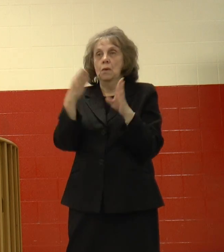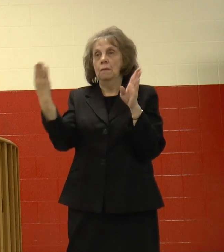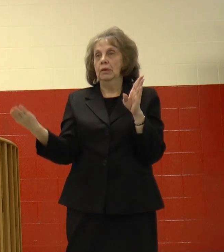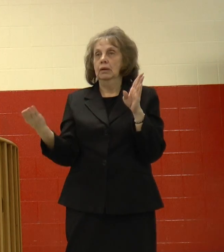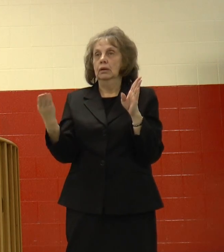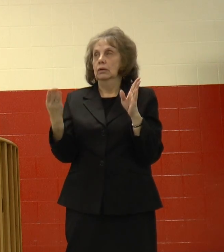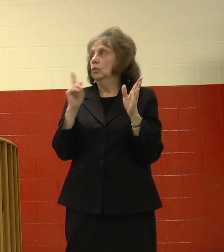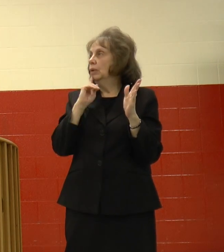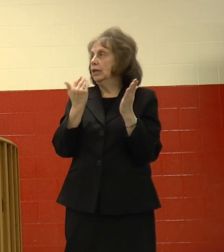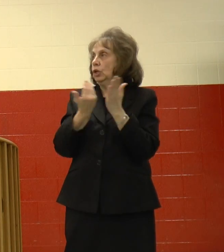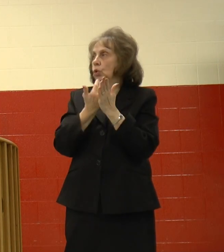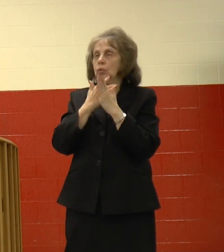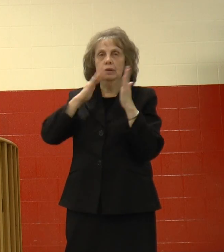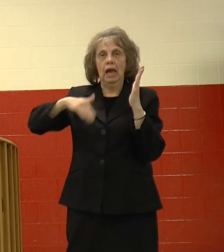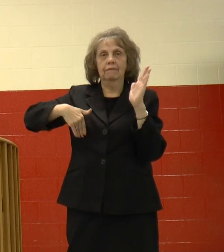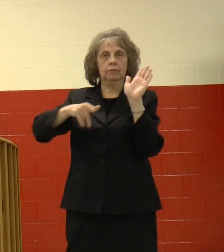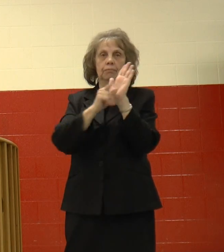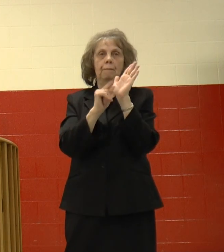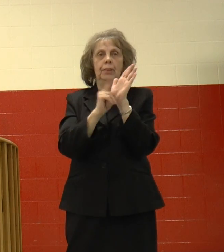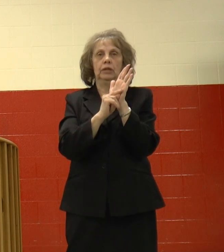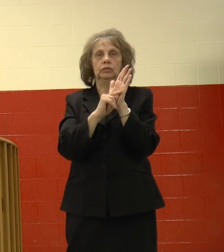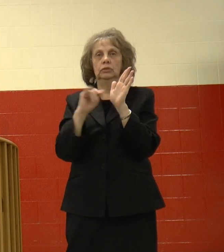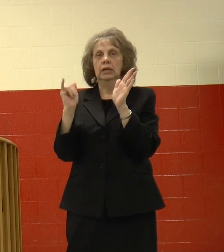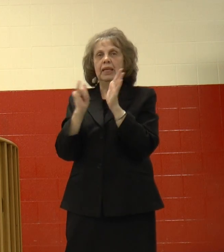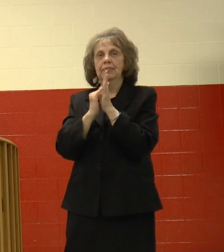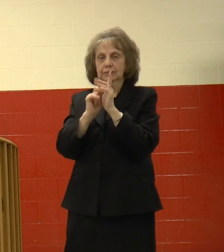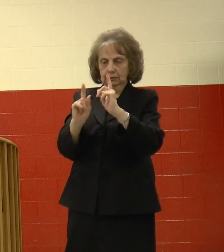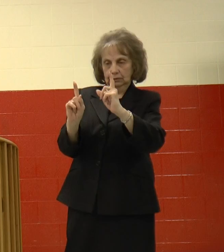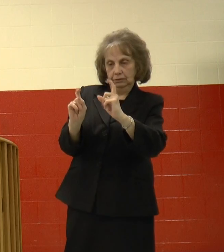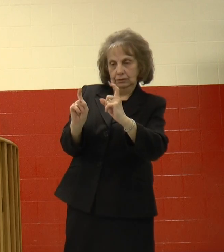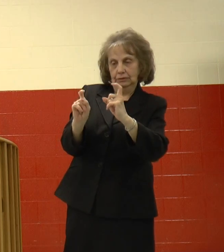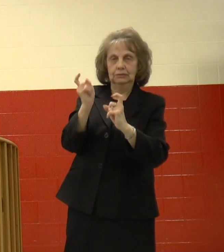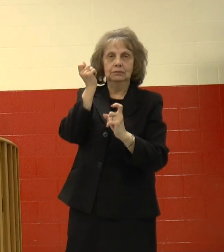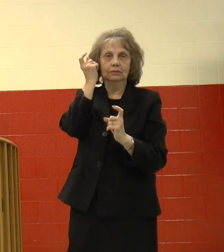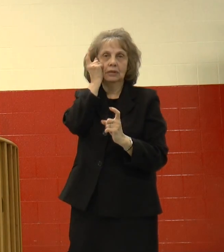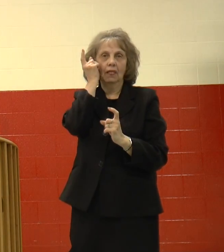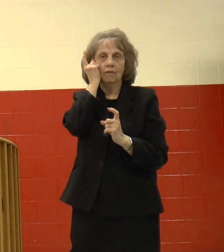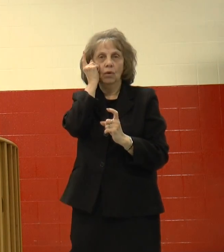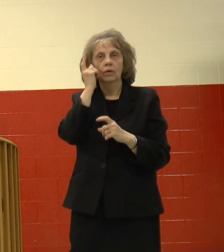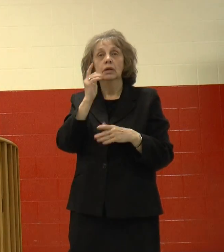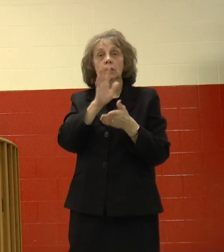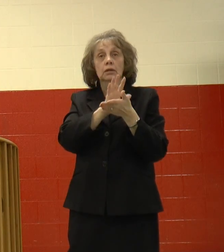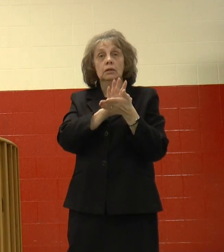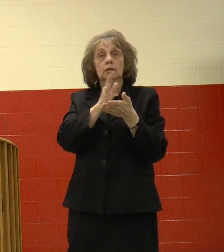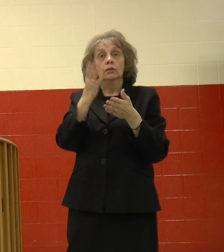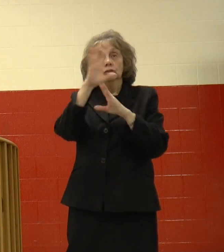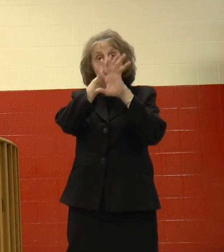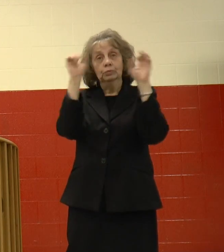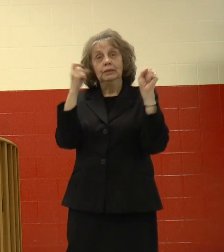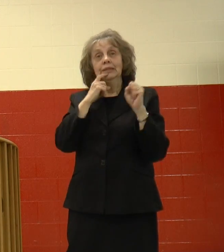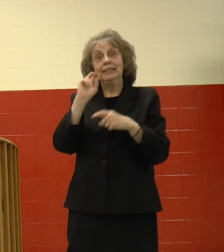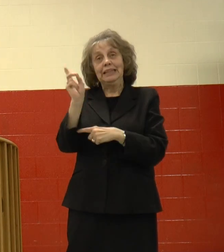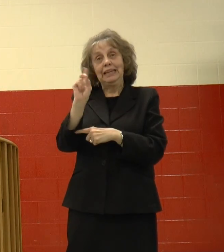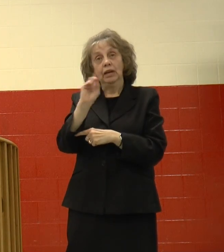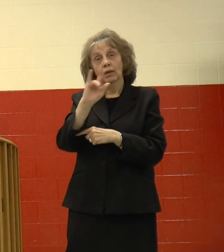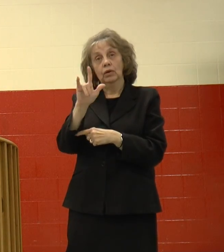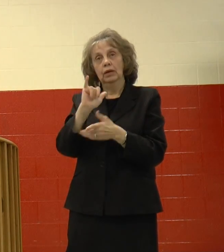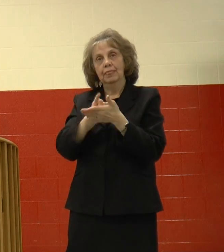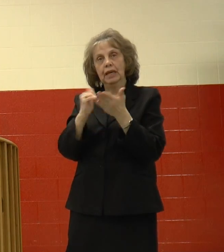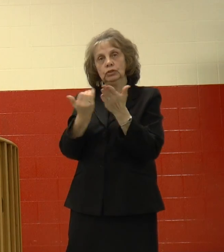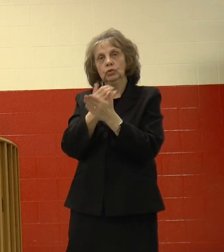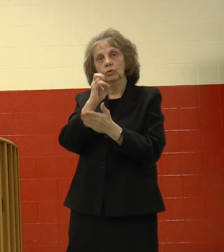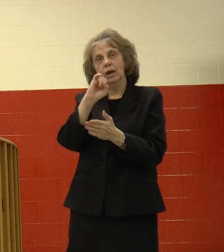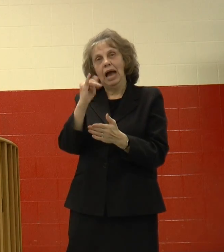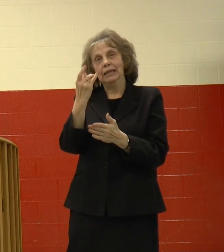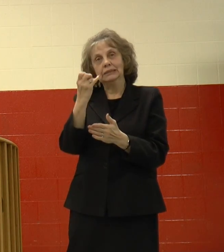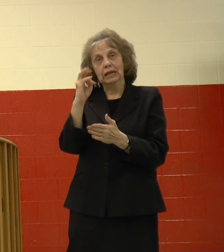so new it's not been published yet. This is just a cell phone image of it. The superintendent referenced Decatur, Illinois. This is the new Eisenhower High